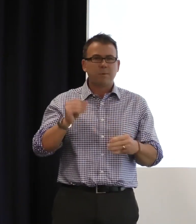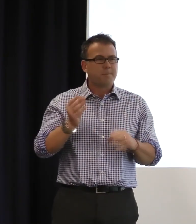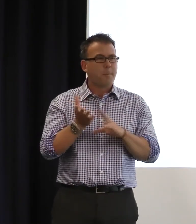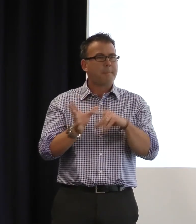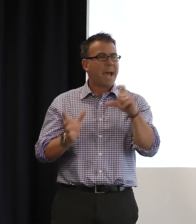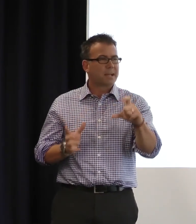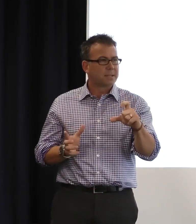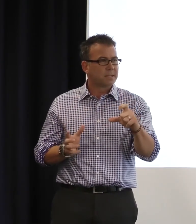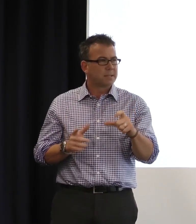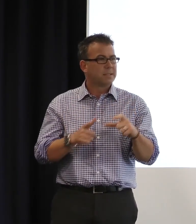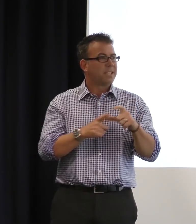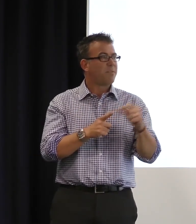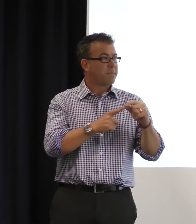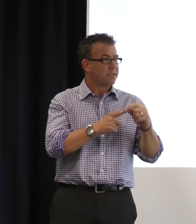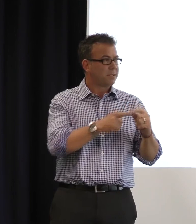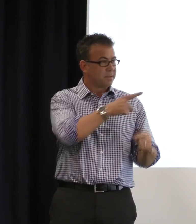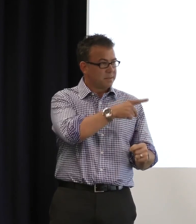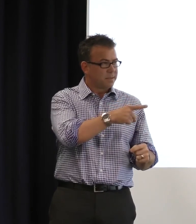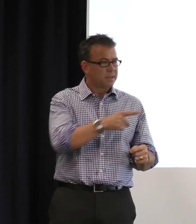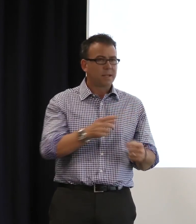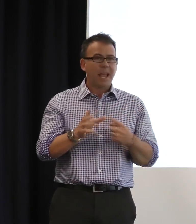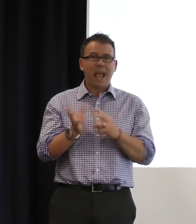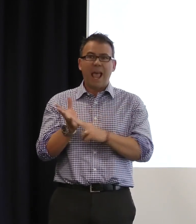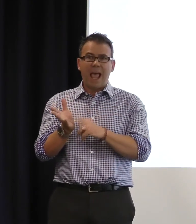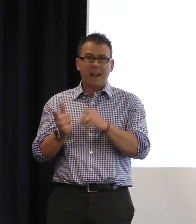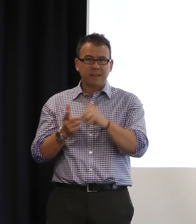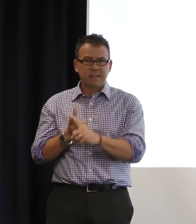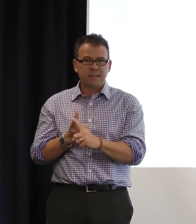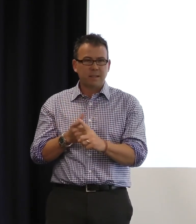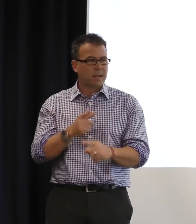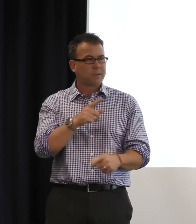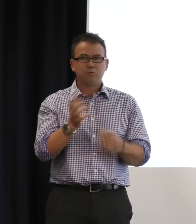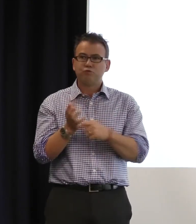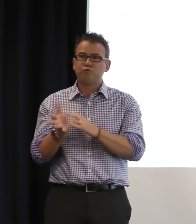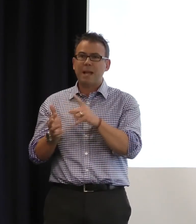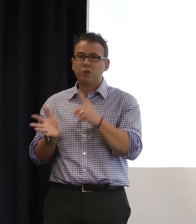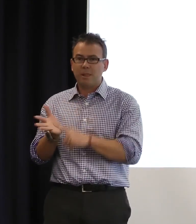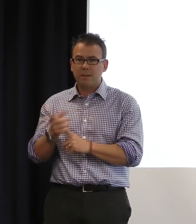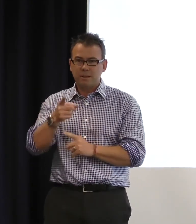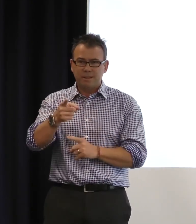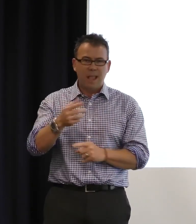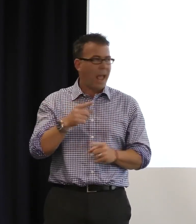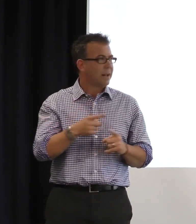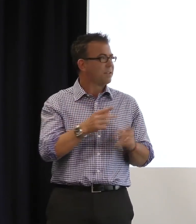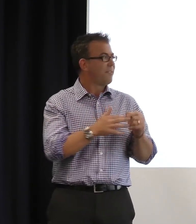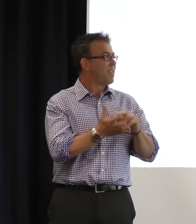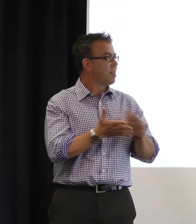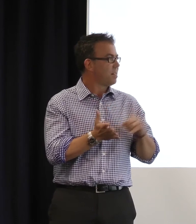Thank you for hearing the stories. Thank you, Mac, for delivering those. David and Rachel and